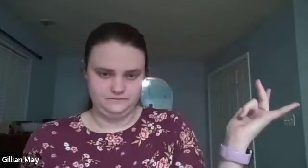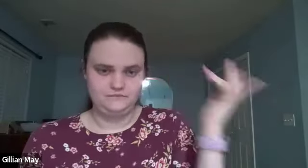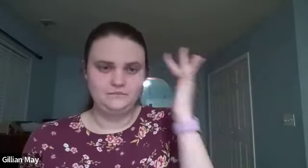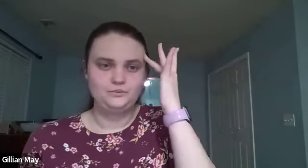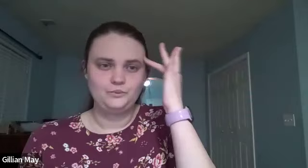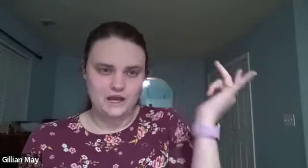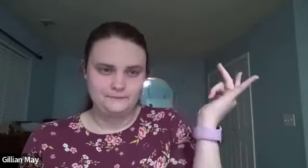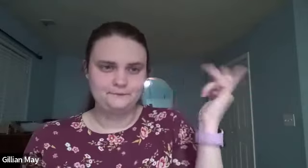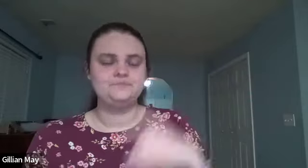Y.